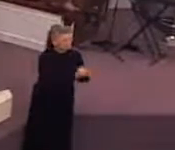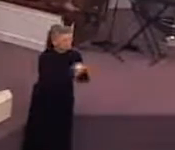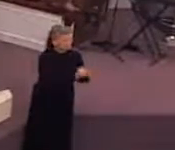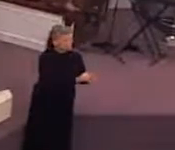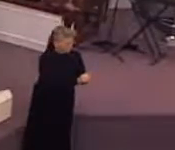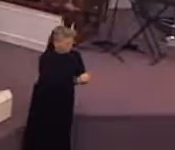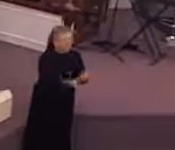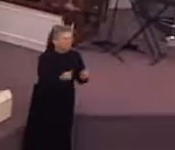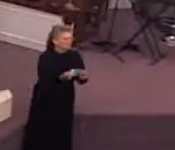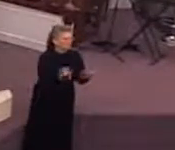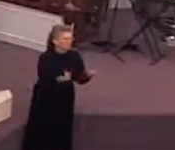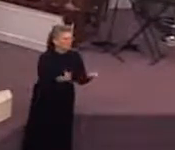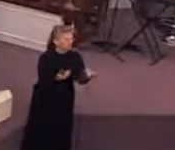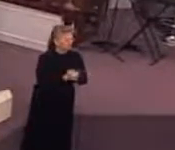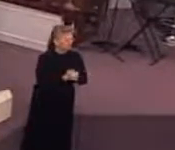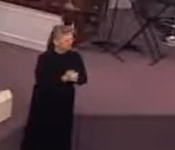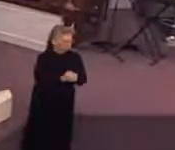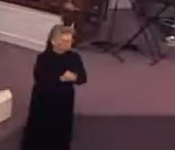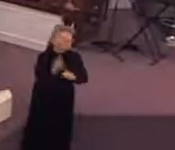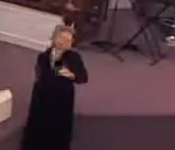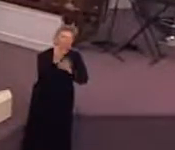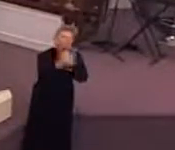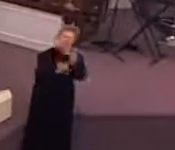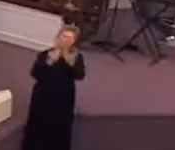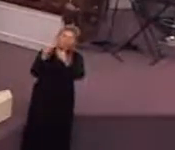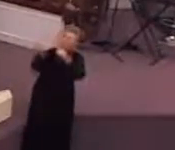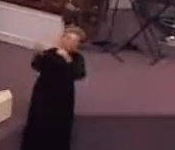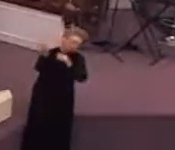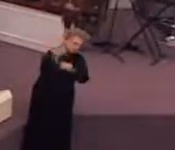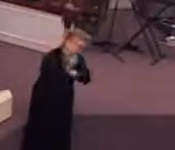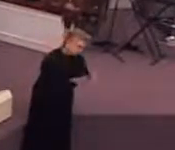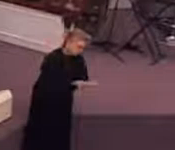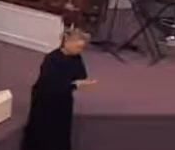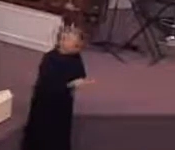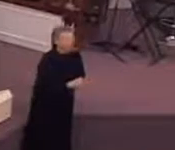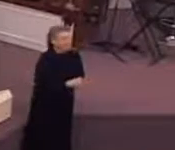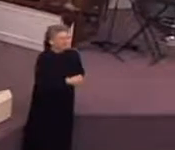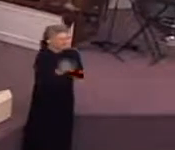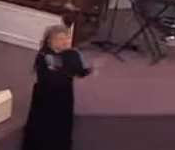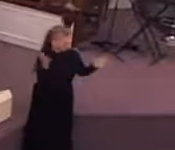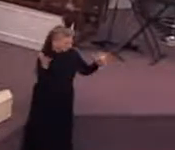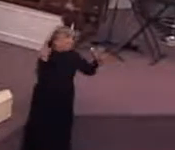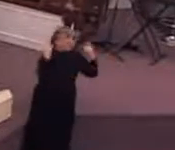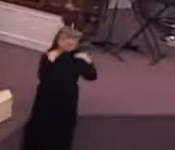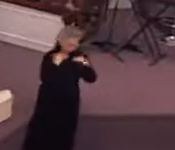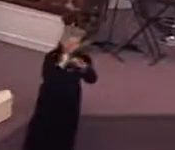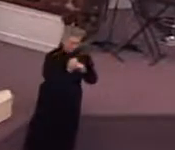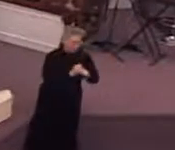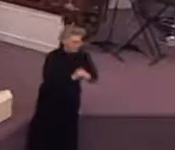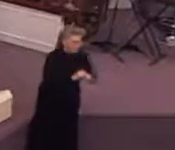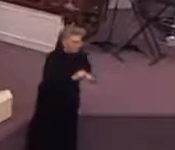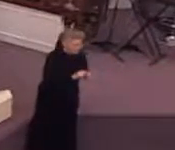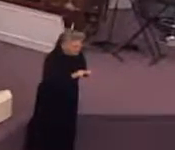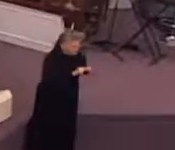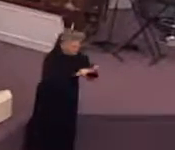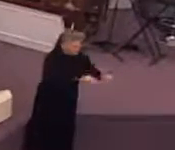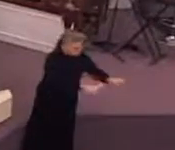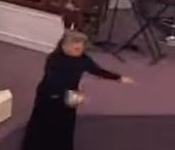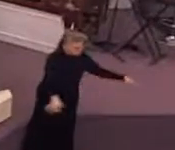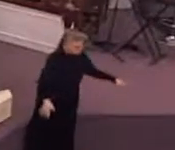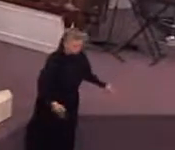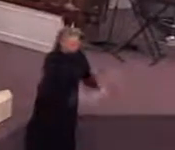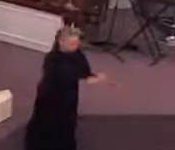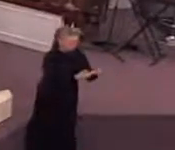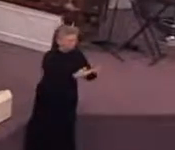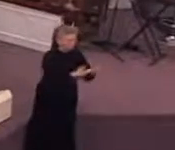the fire fell from heaven and propelled Christianity throughout the globe. Then we find after that they still got